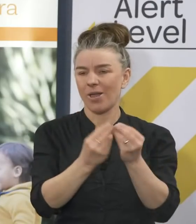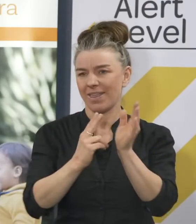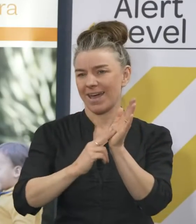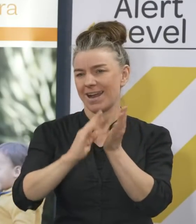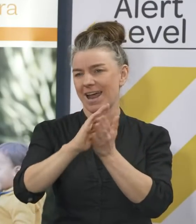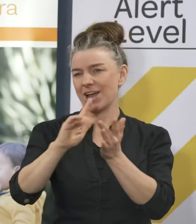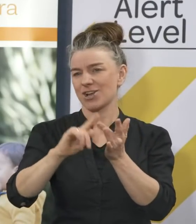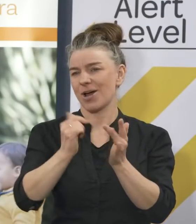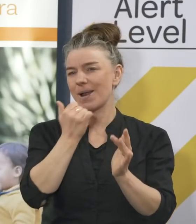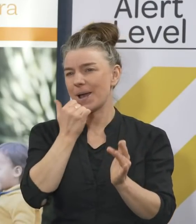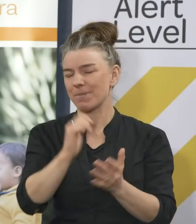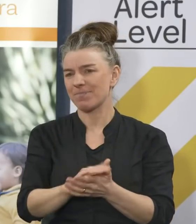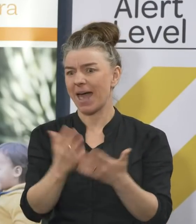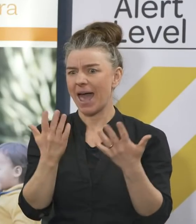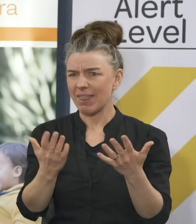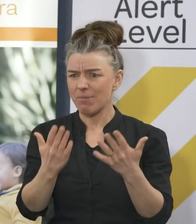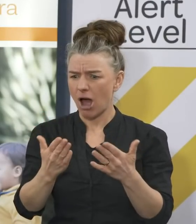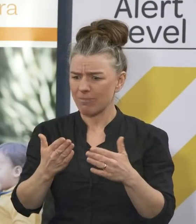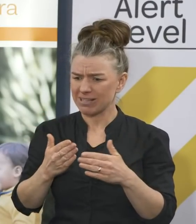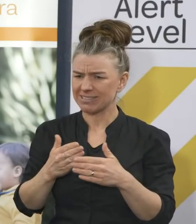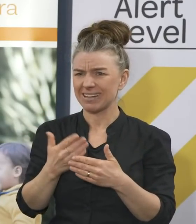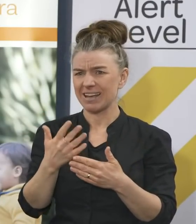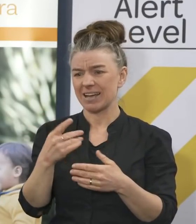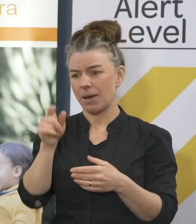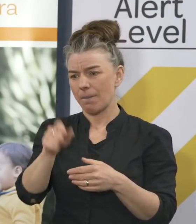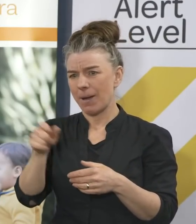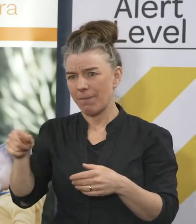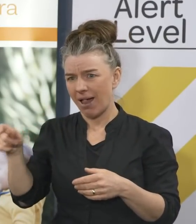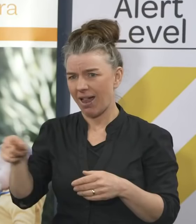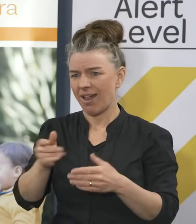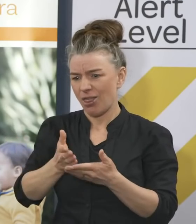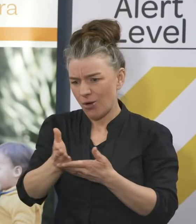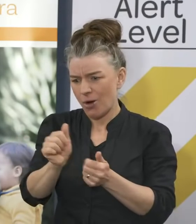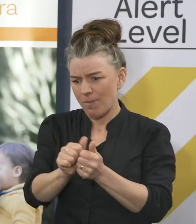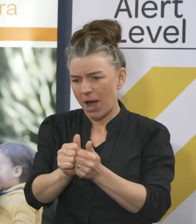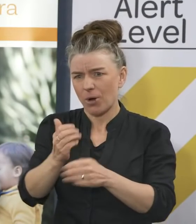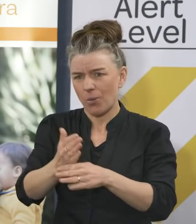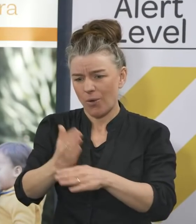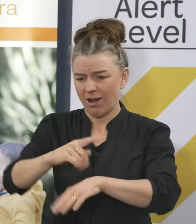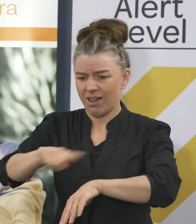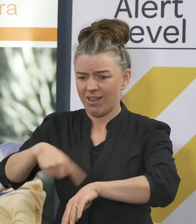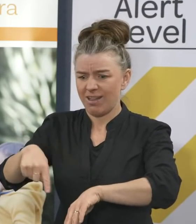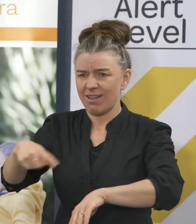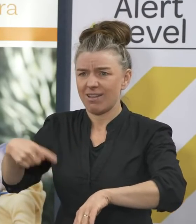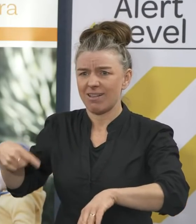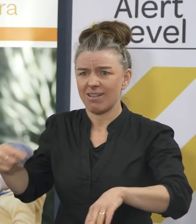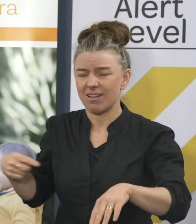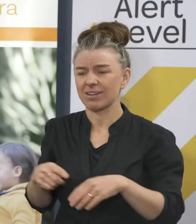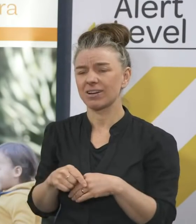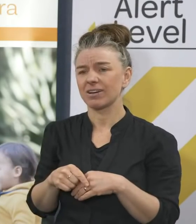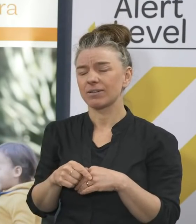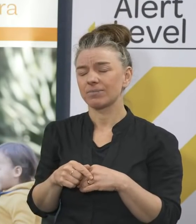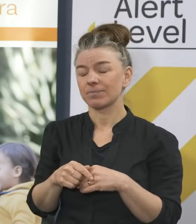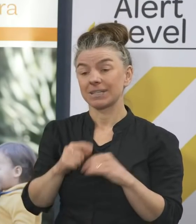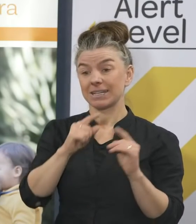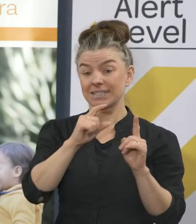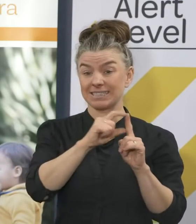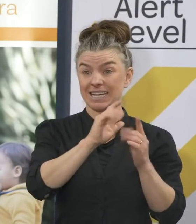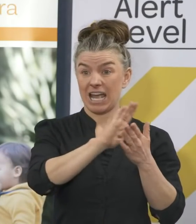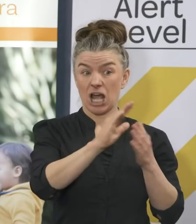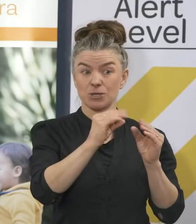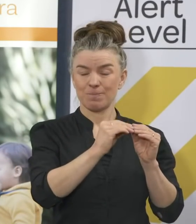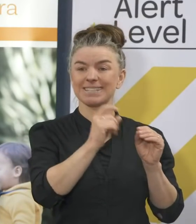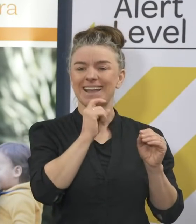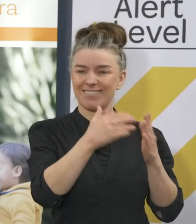At the moment, it's quite a manual place and has got someone, a manual process, and has got someone from the airport, from the DHB out